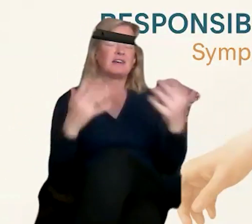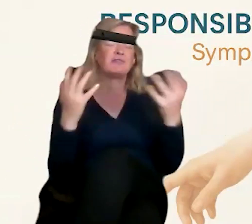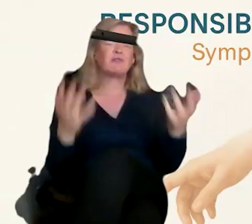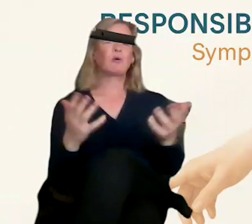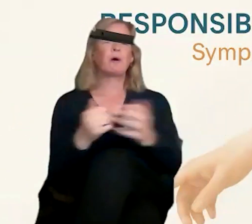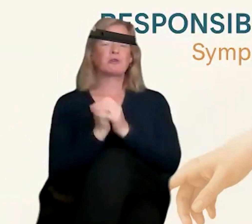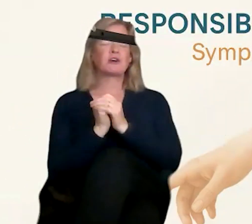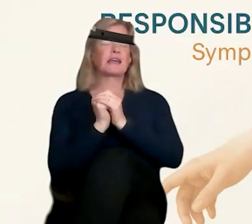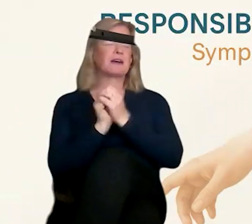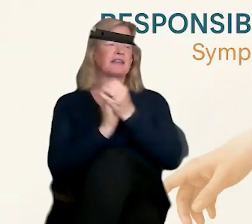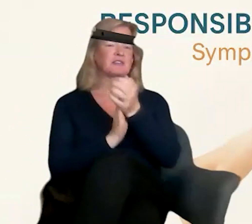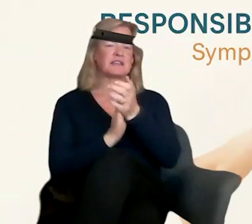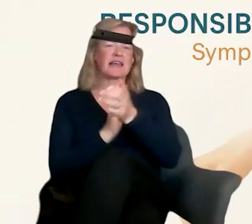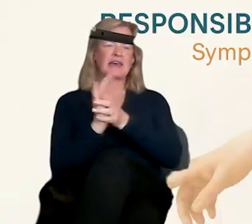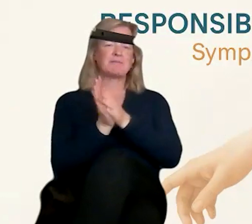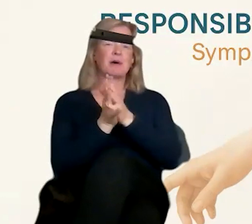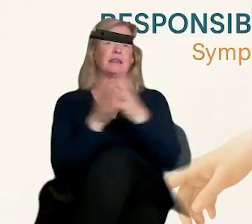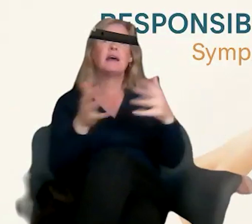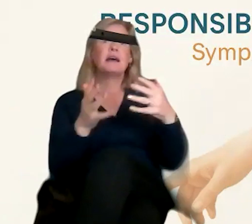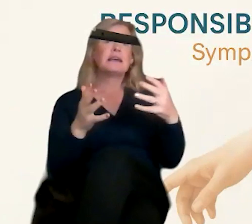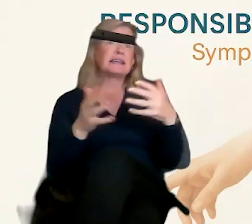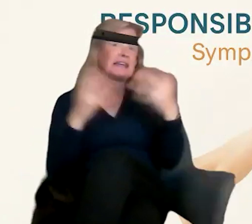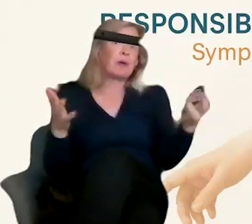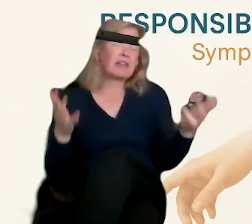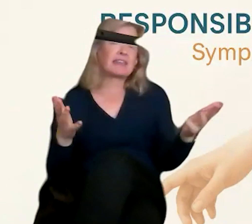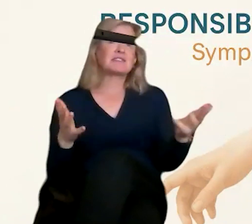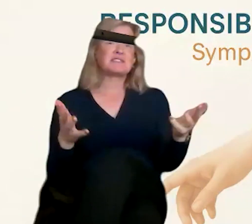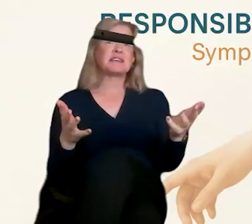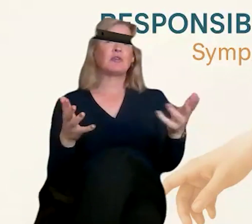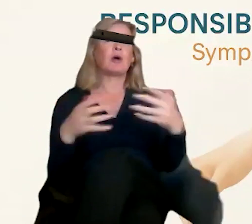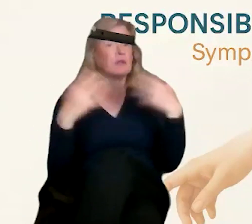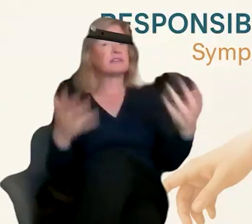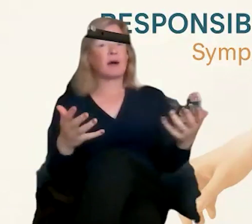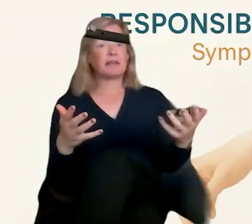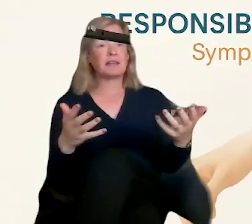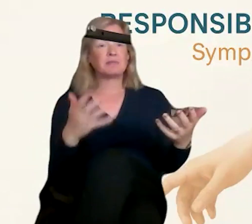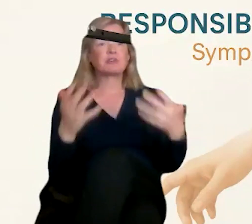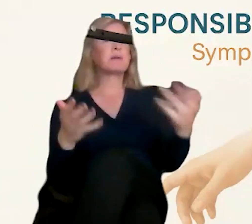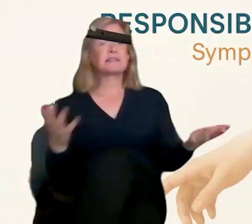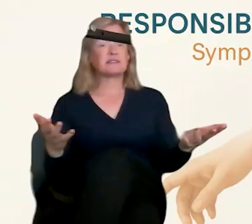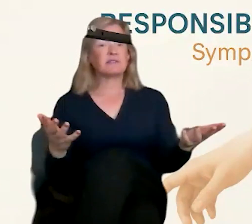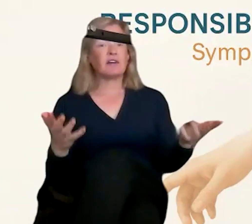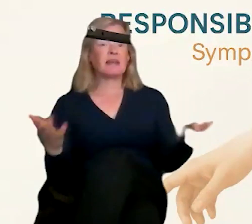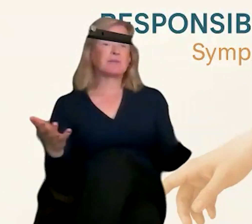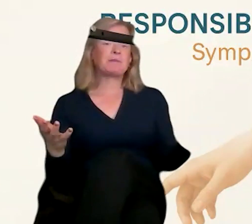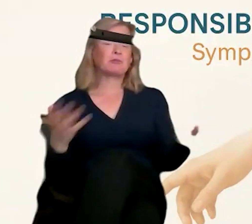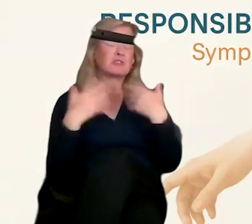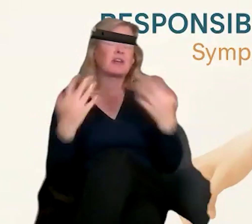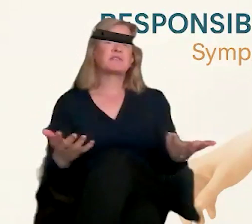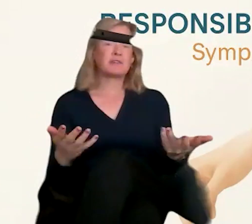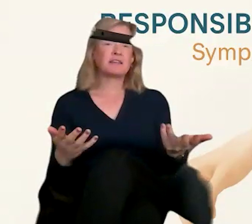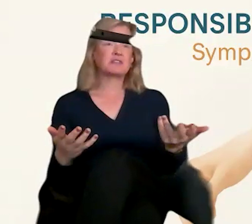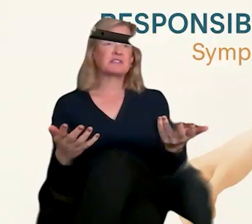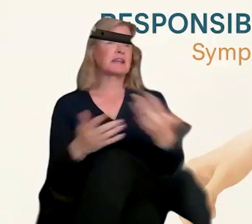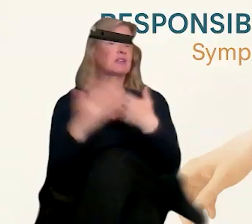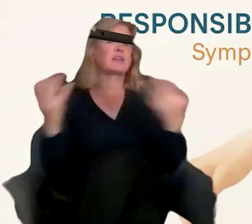end for what we're talking about here today. But I think that's still a really dominant perspective of many people. There's a